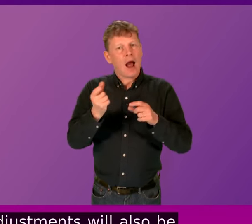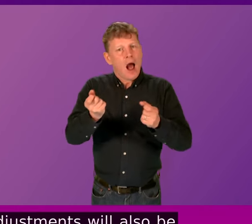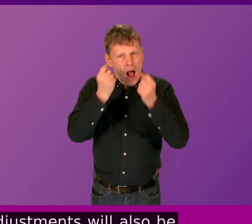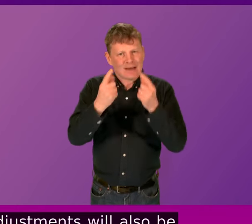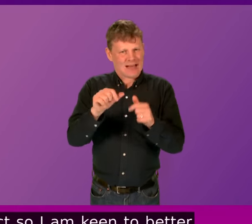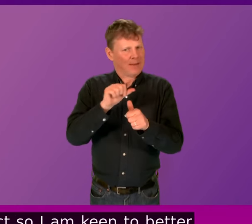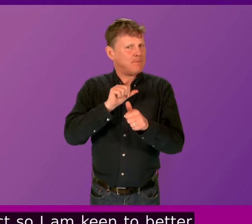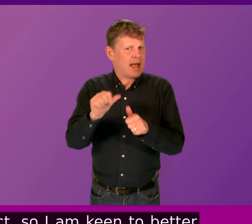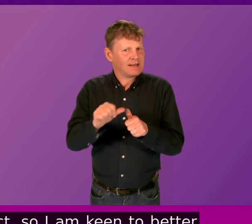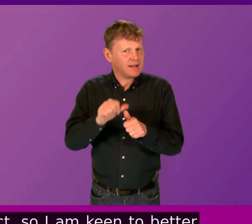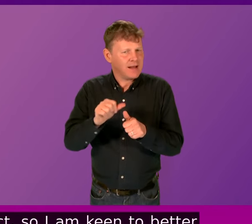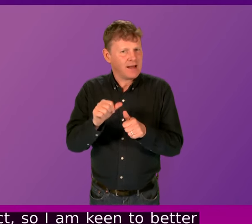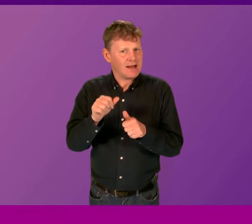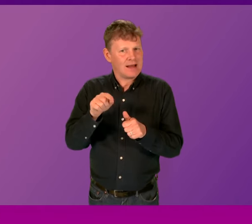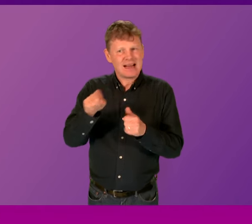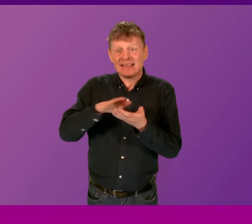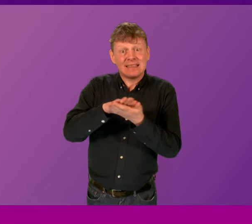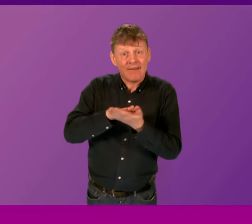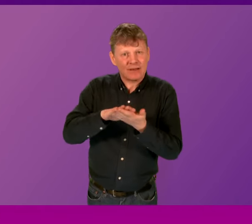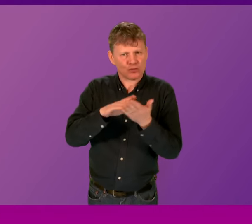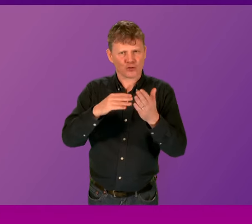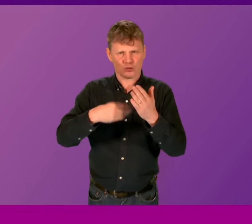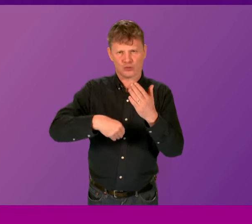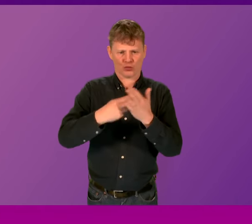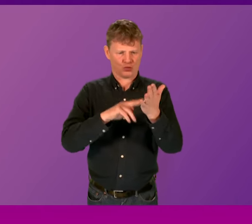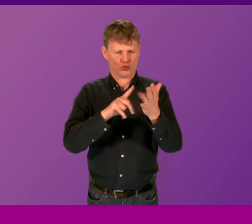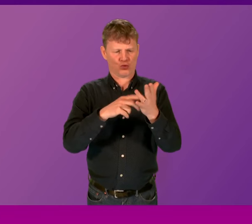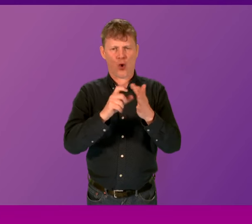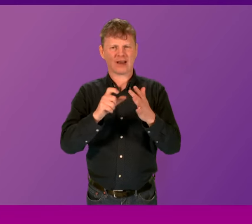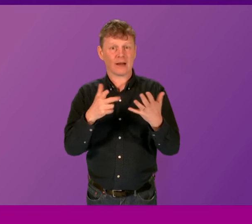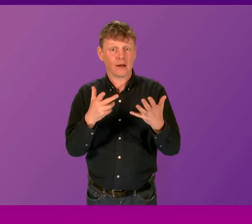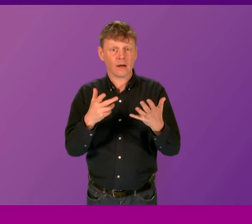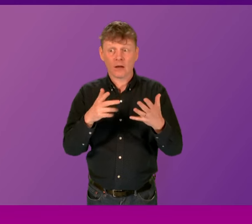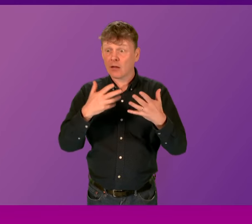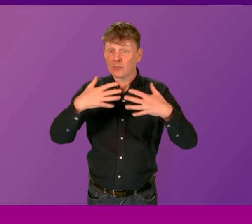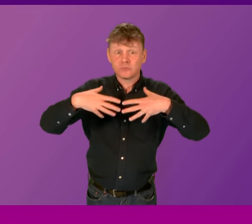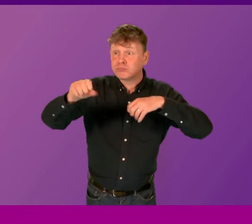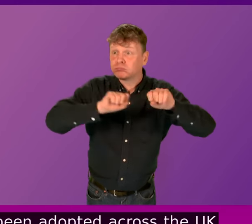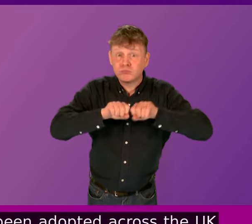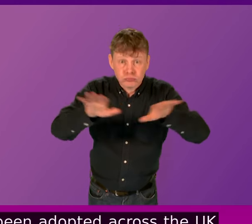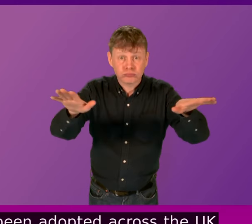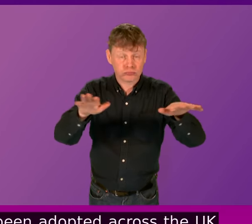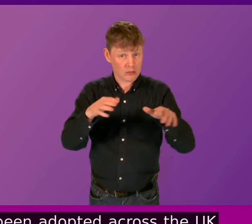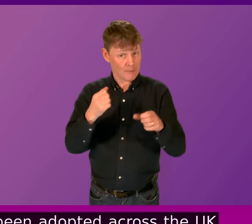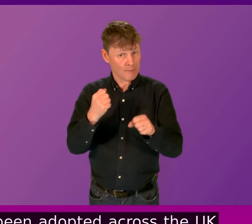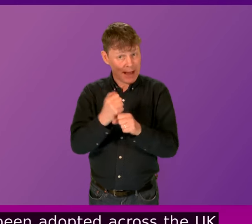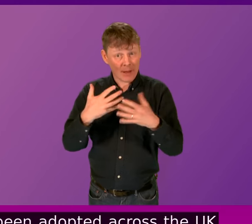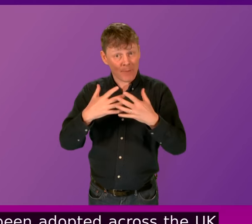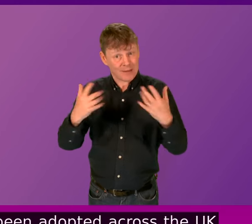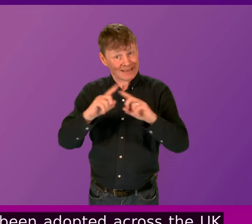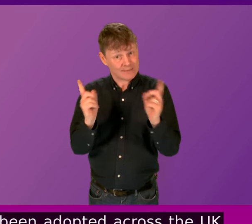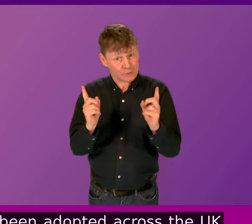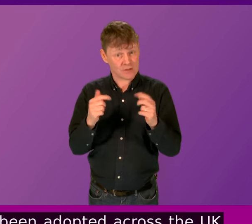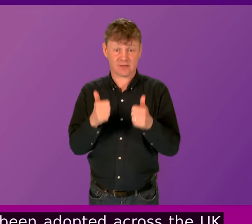the definition has been adopted across the UK and what difference that has made in practice. There's the small